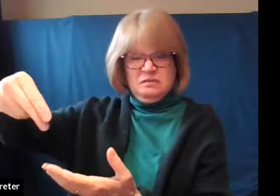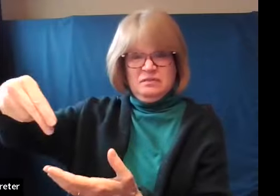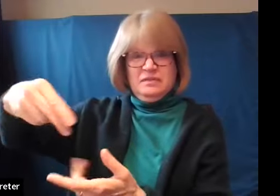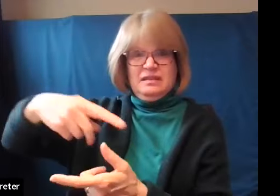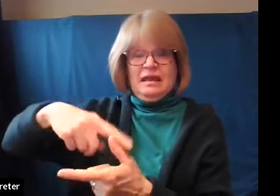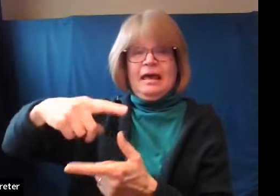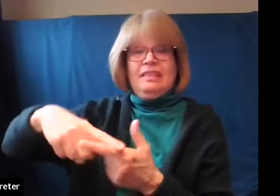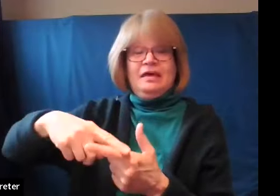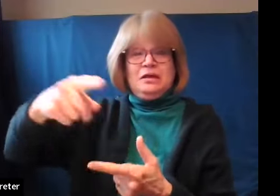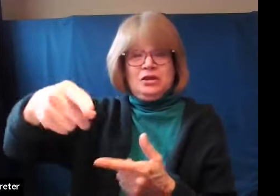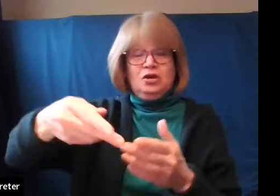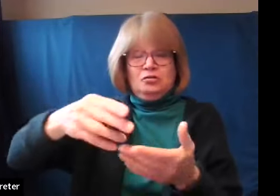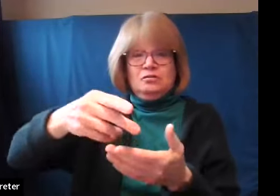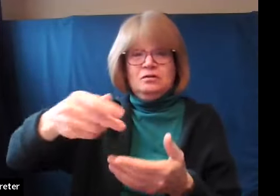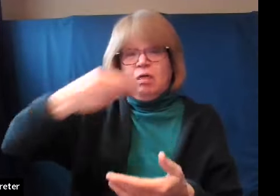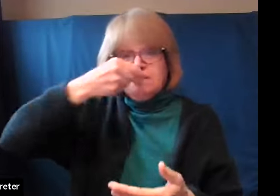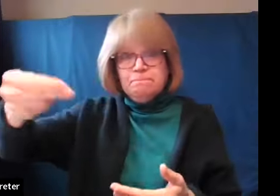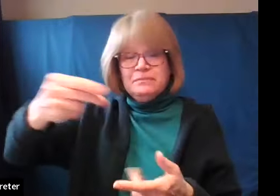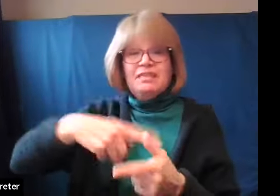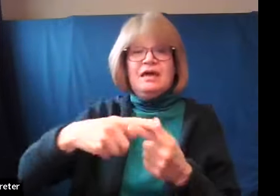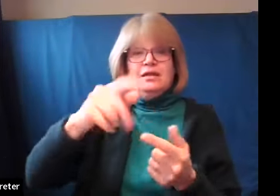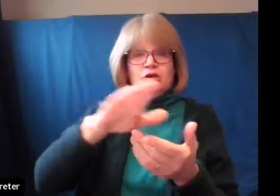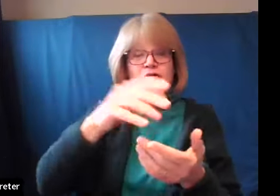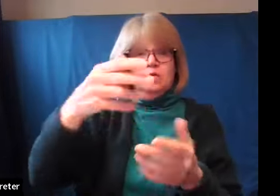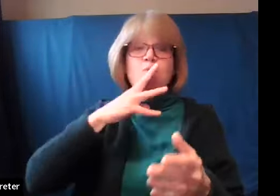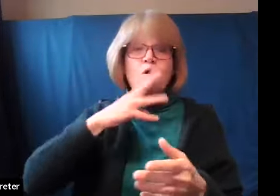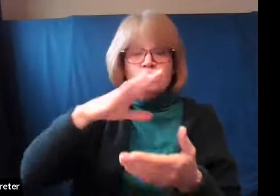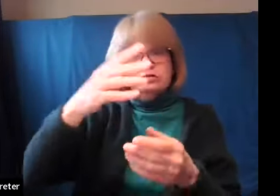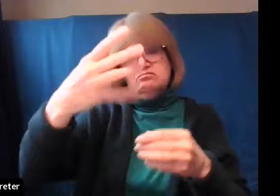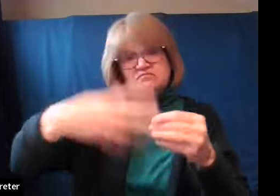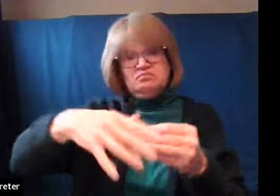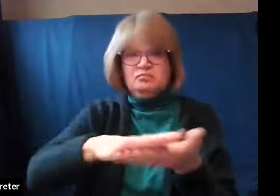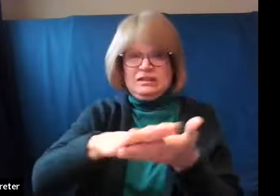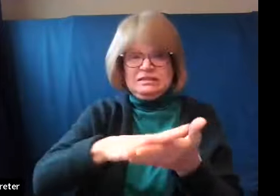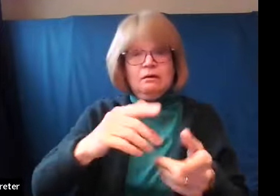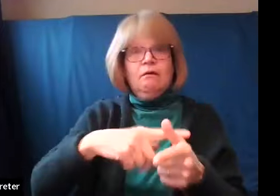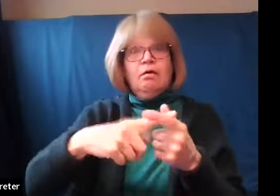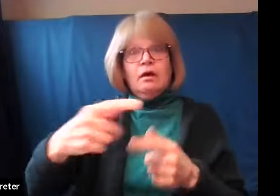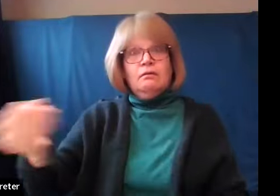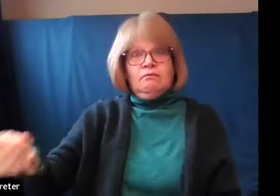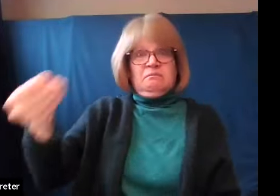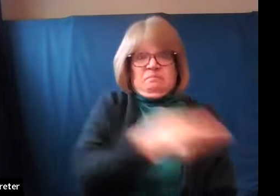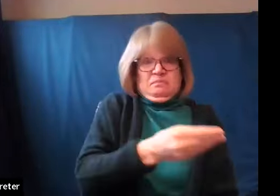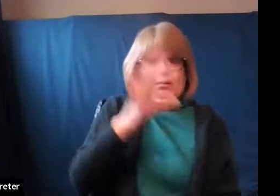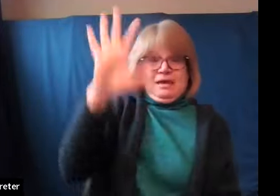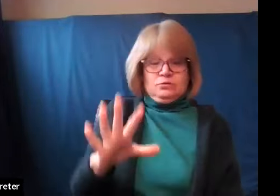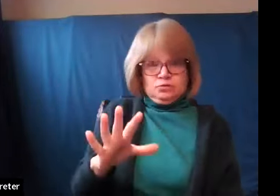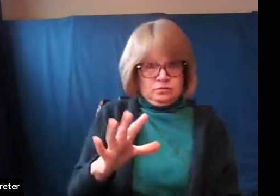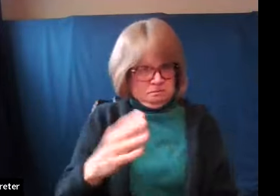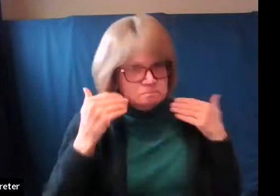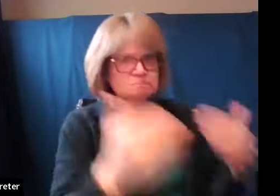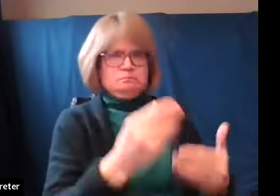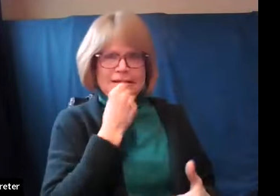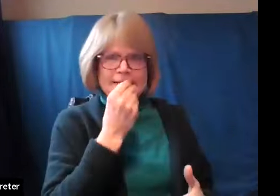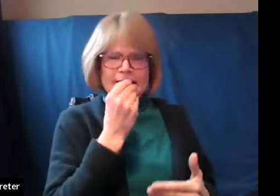into the pastor's hand. "Go ahead, eat up," Billy encouraged. "You don't want to let the soup get cold.